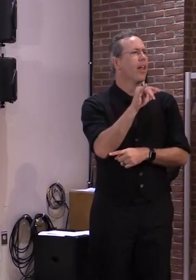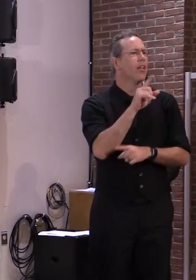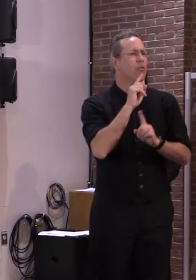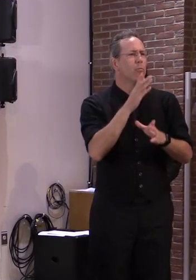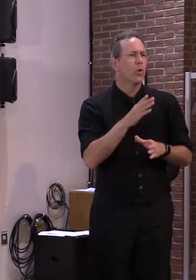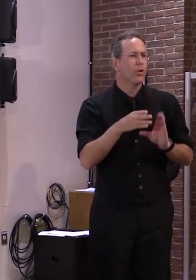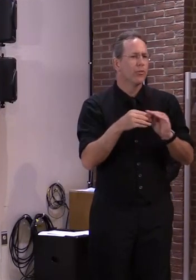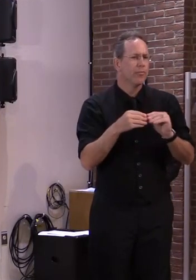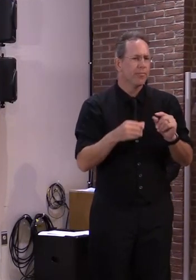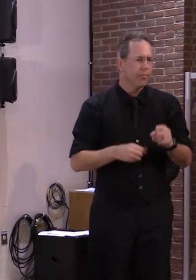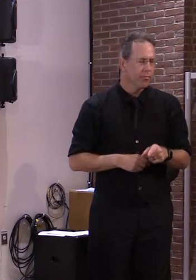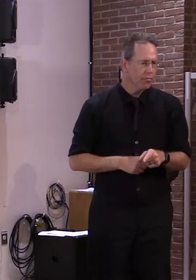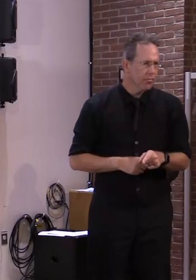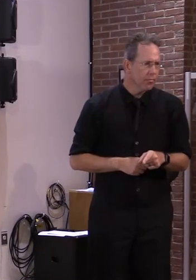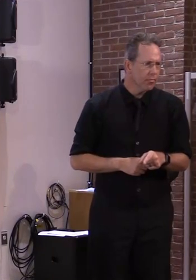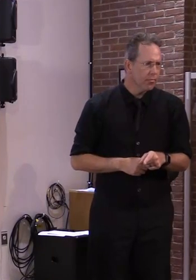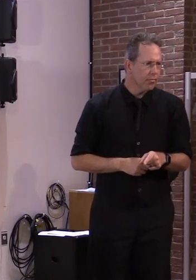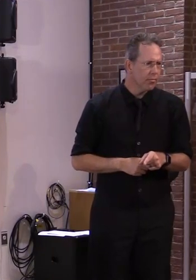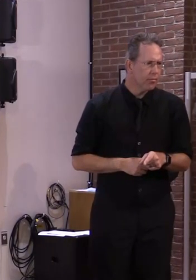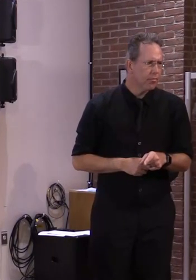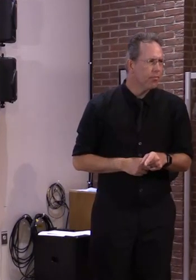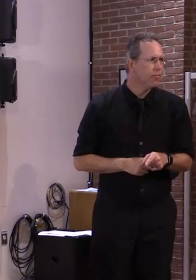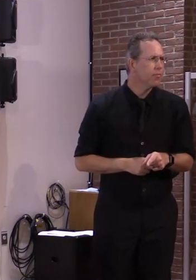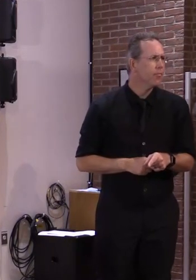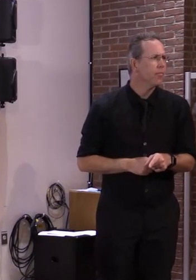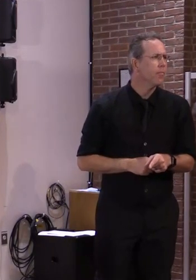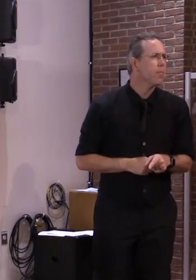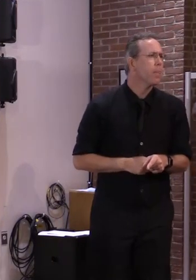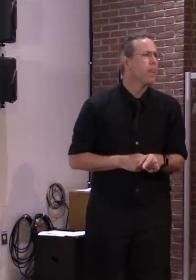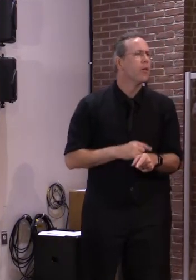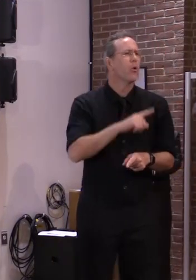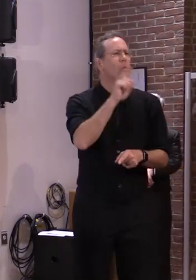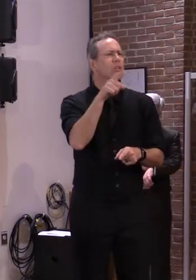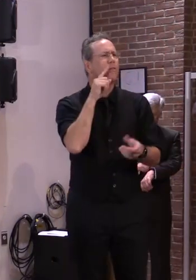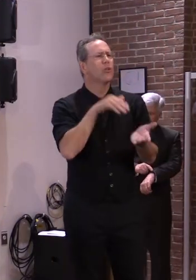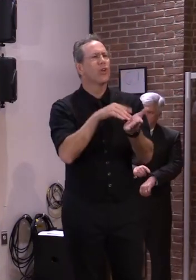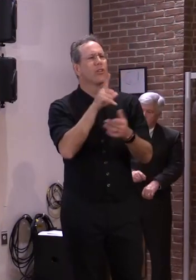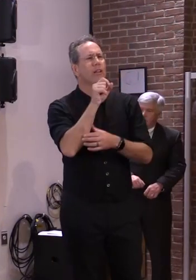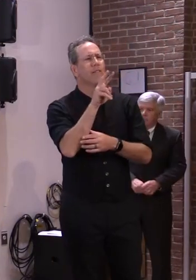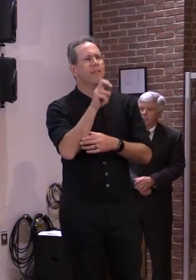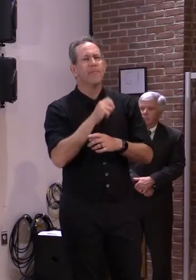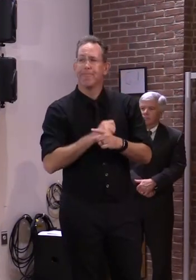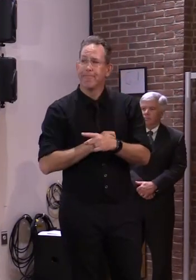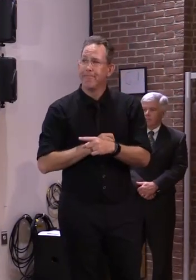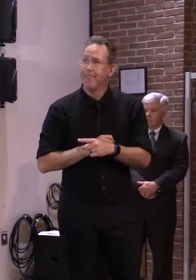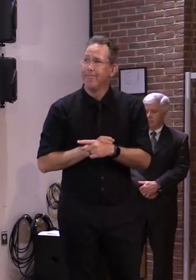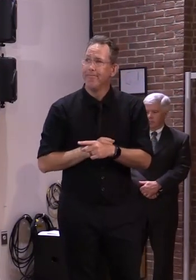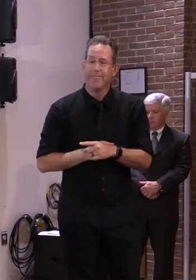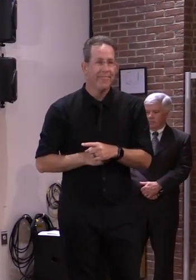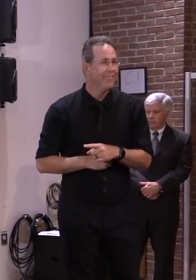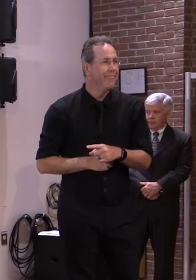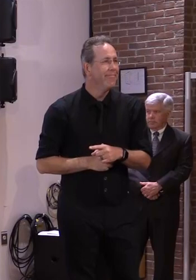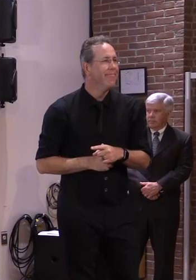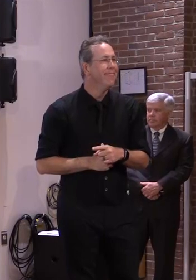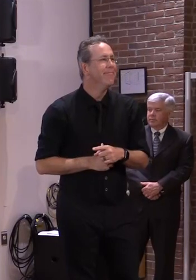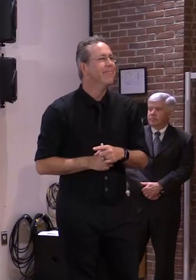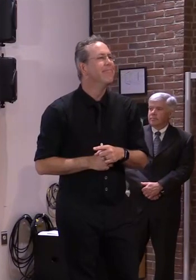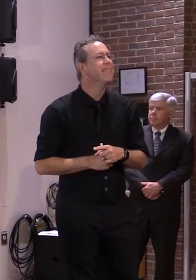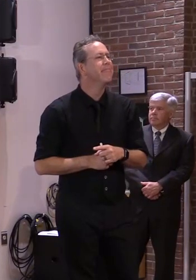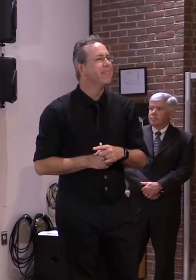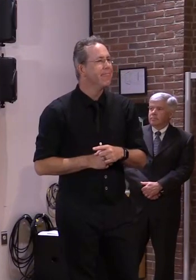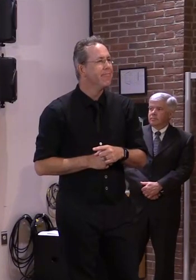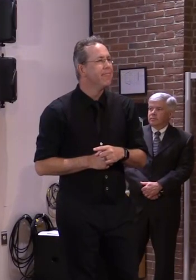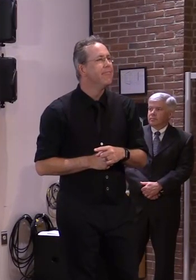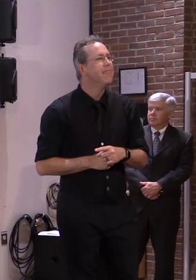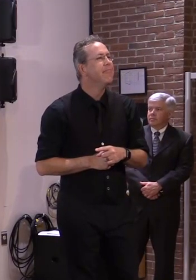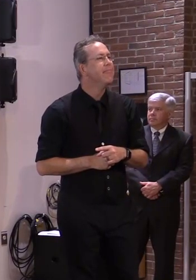This is probably a question for Dr. Levine. I heard from a reader who got the Johnson & Johnson vaccine, that he is concerned